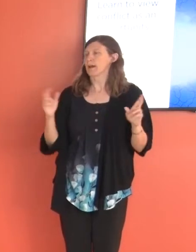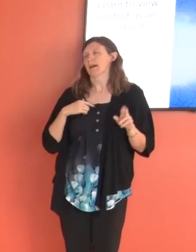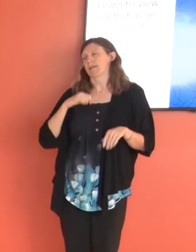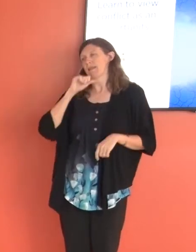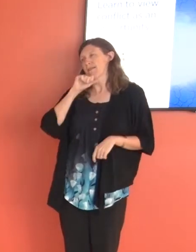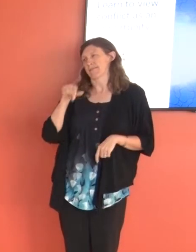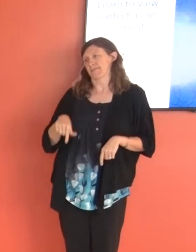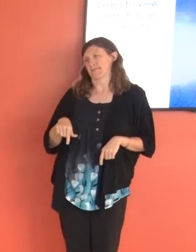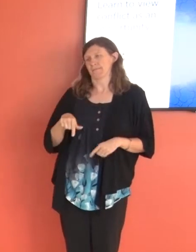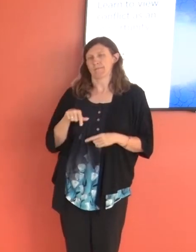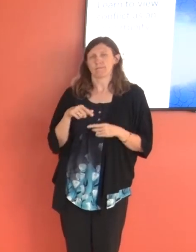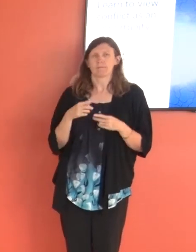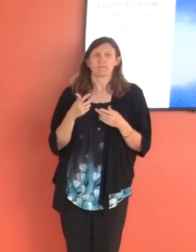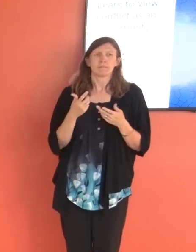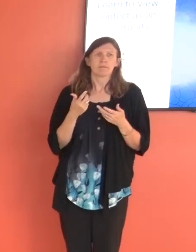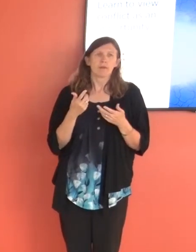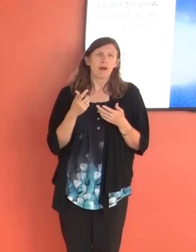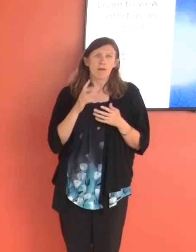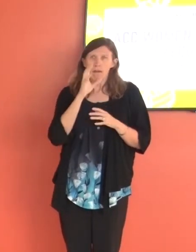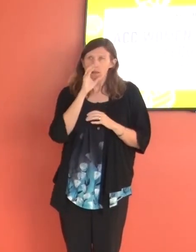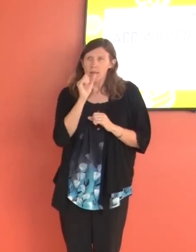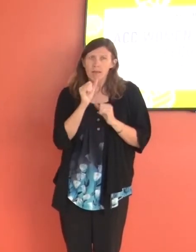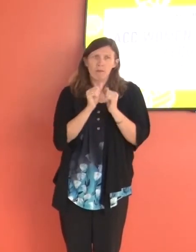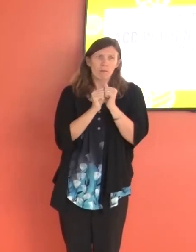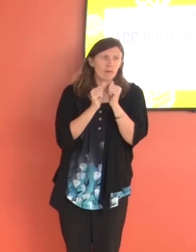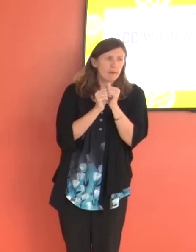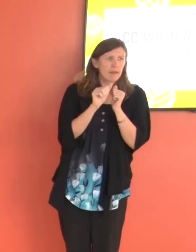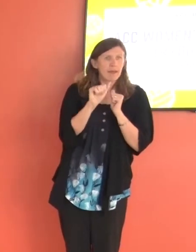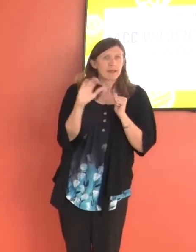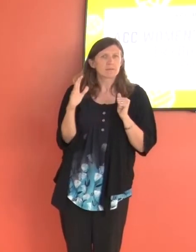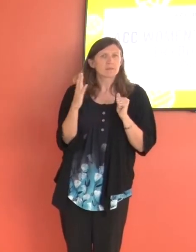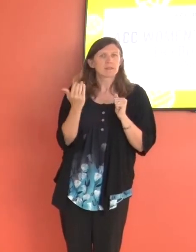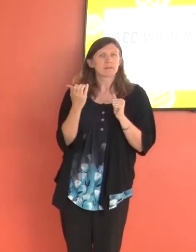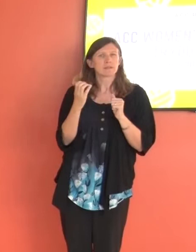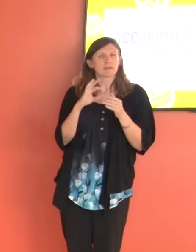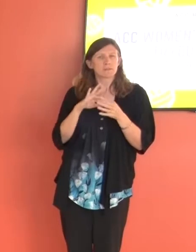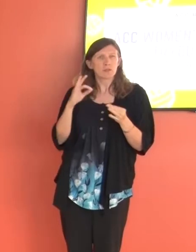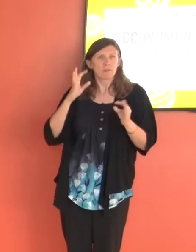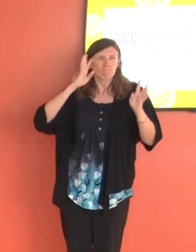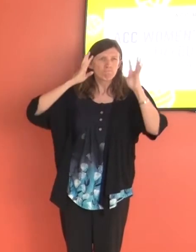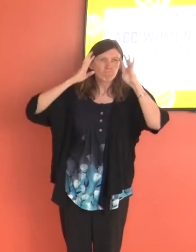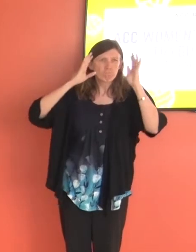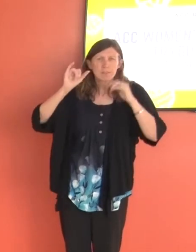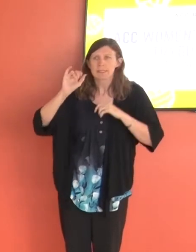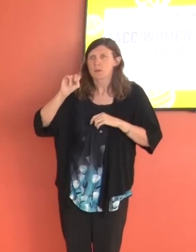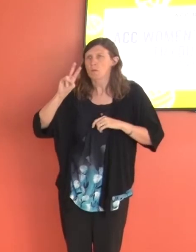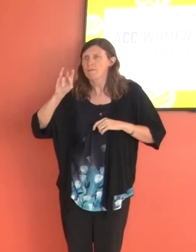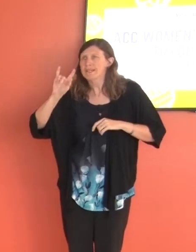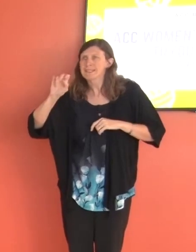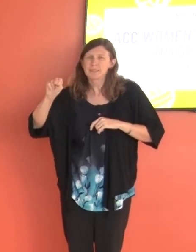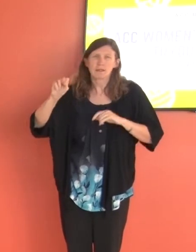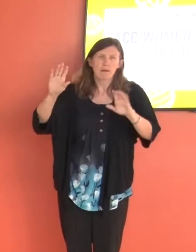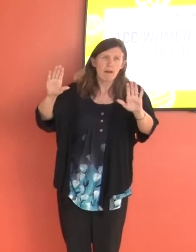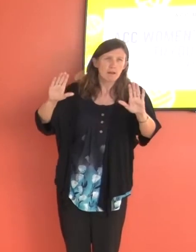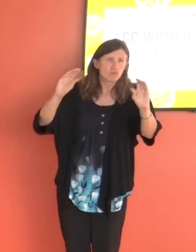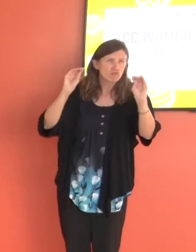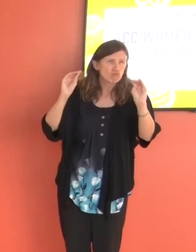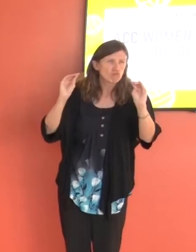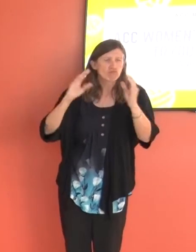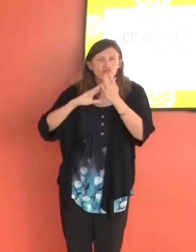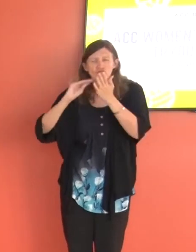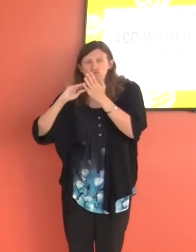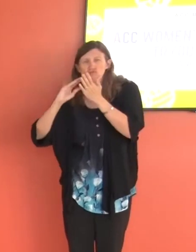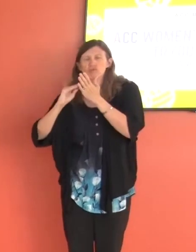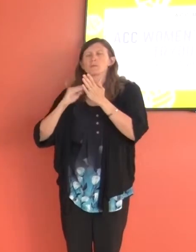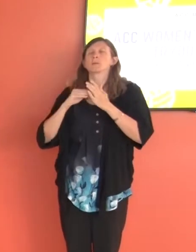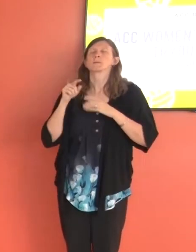here. I was attracted to ACC because of the spirit of innovation and the excellence in teaching and learning. And so when I